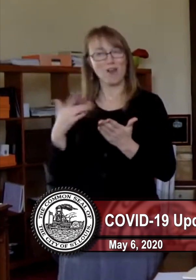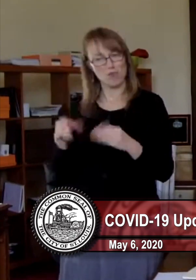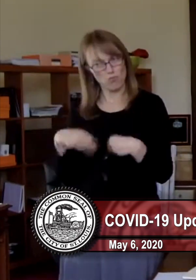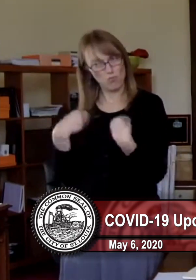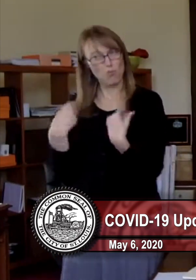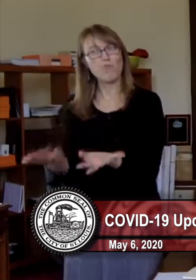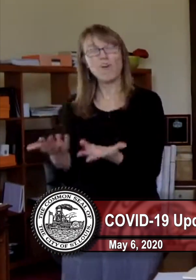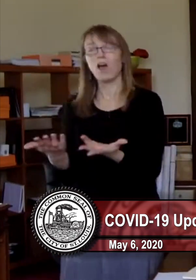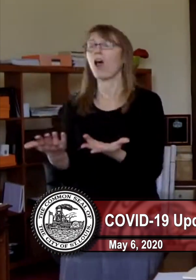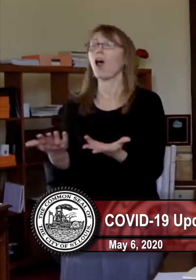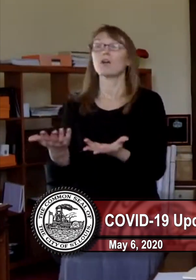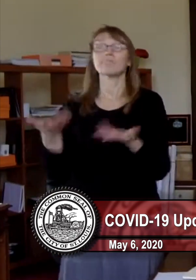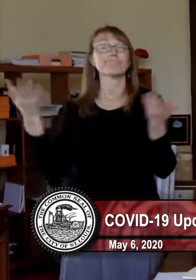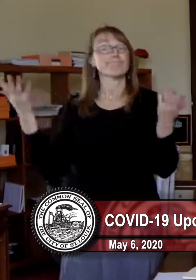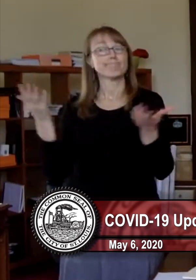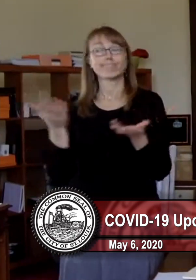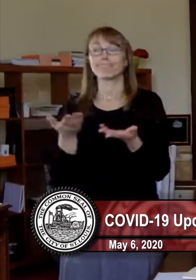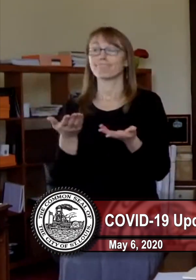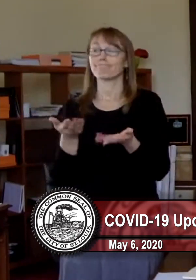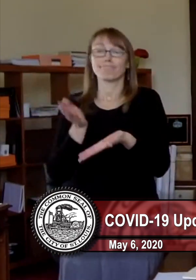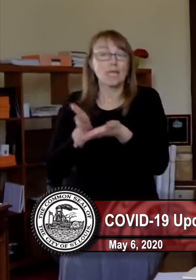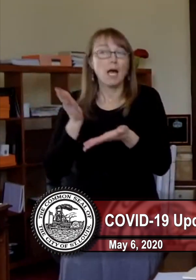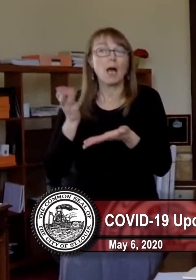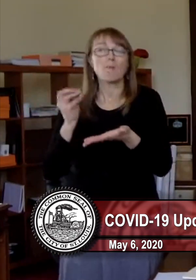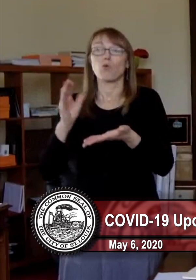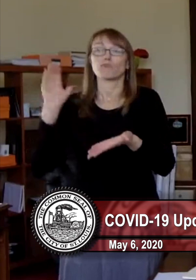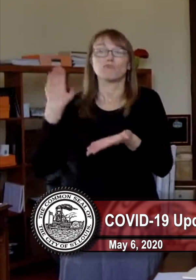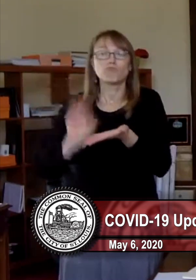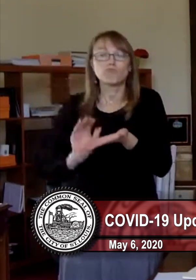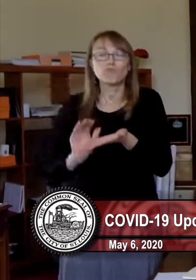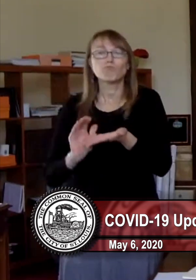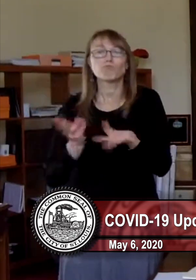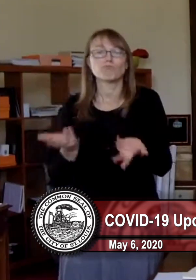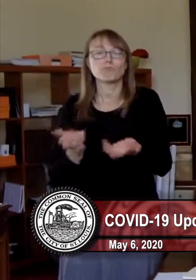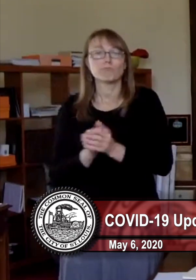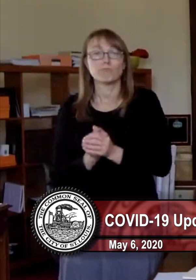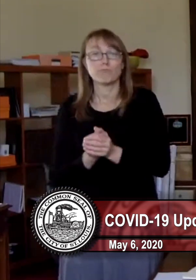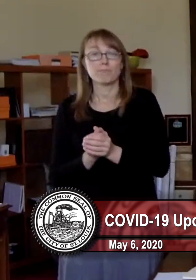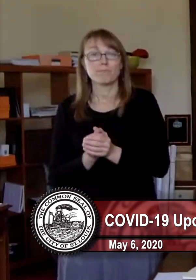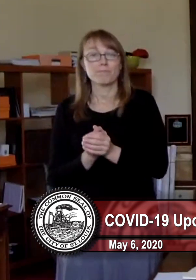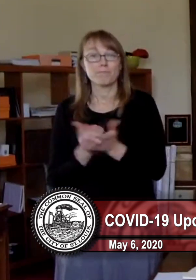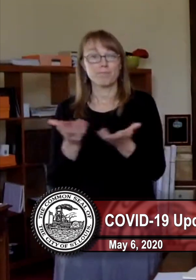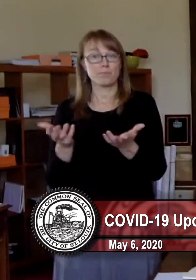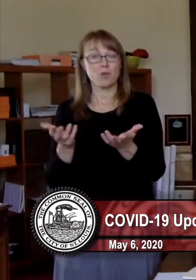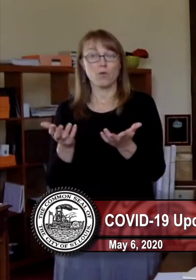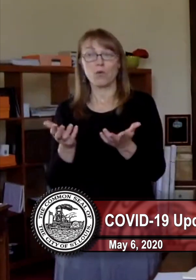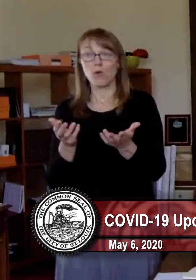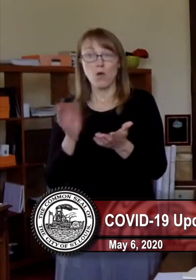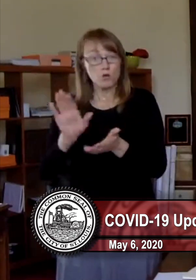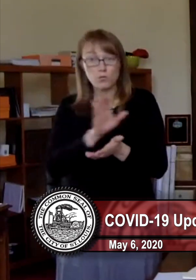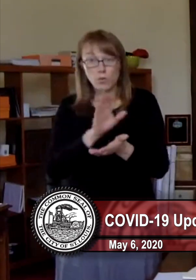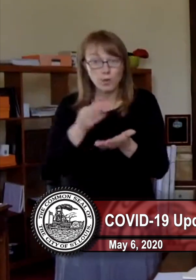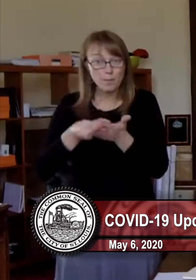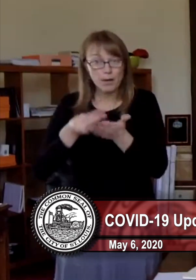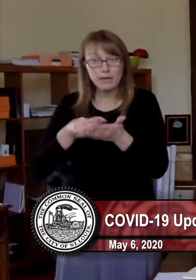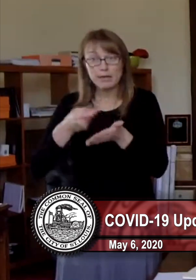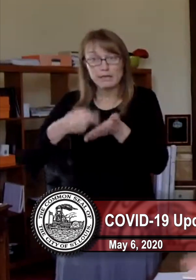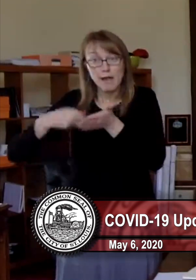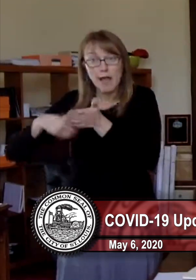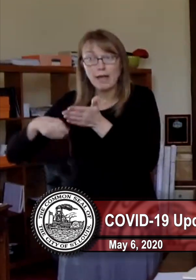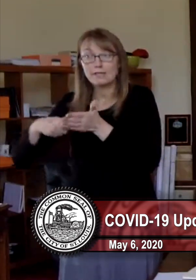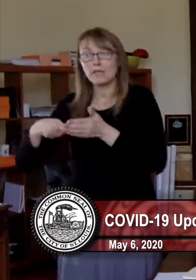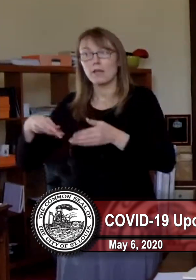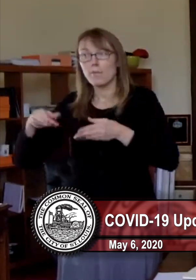for almost all governments, the vast majority of your dollars are spent on people, on personnel, and benefits,